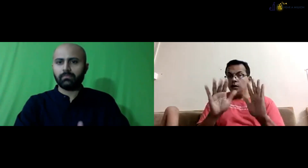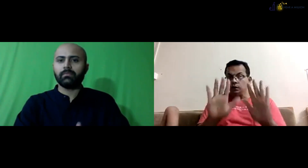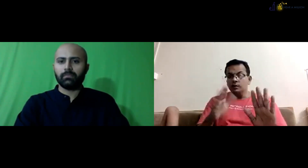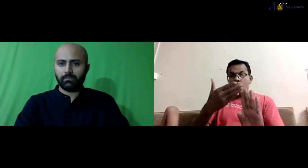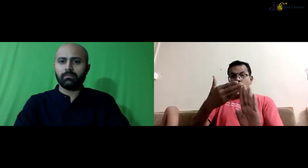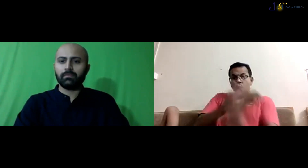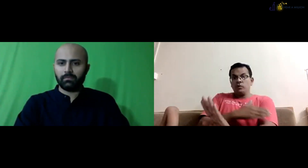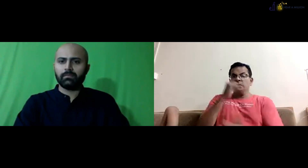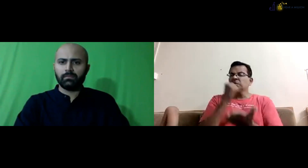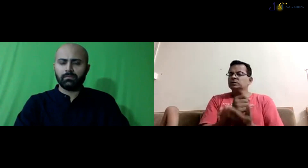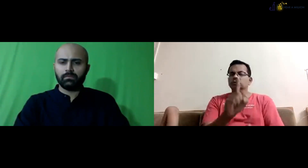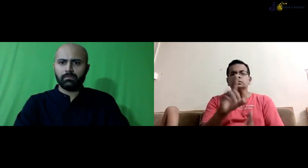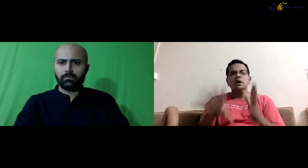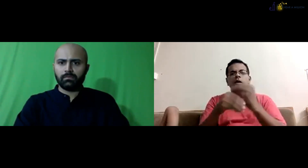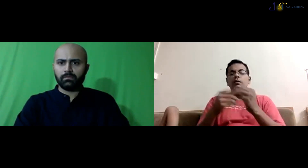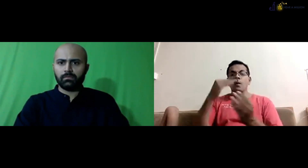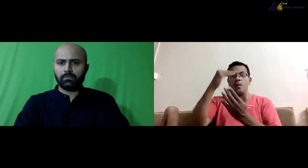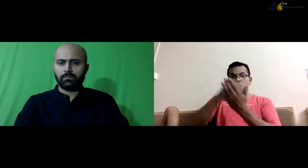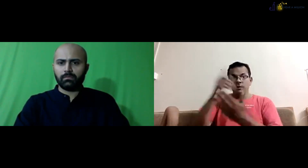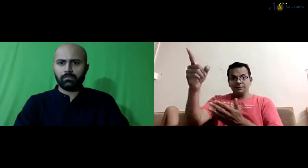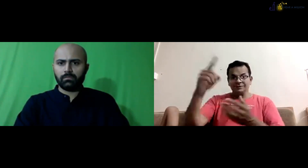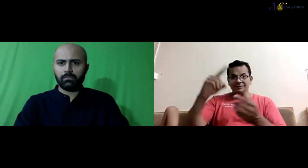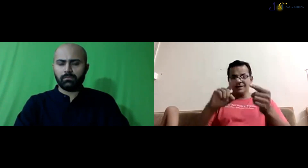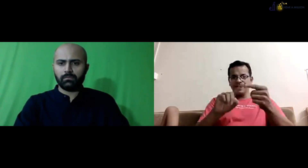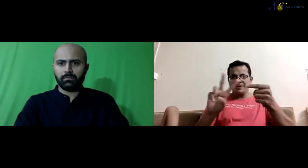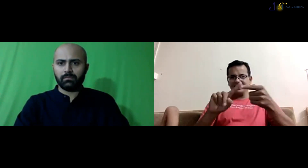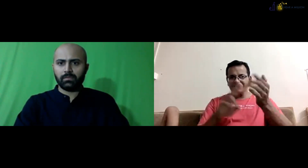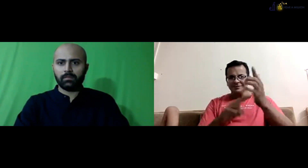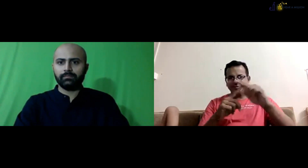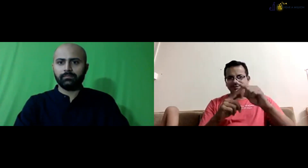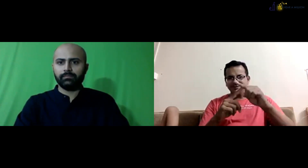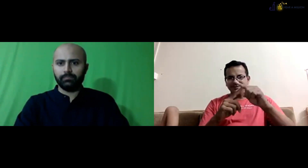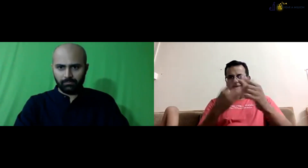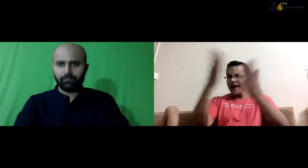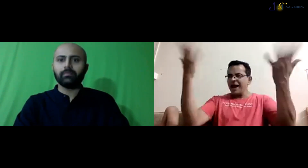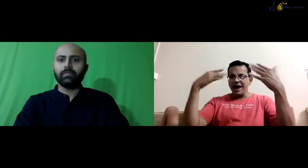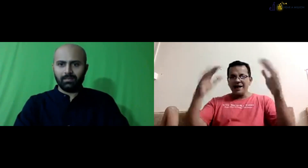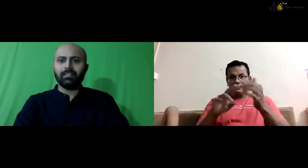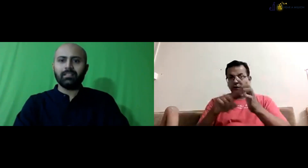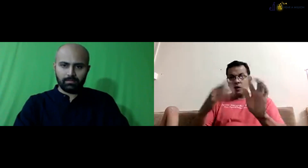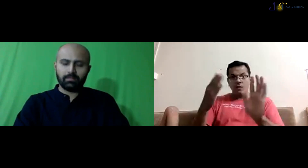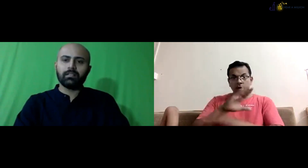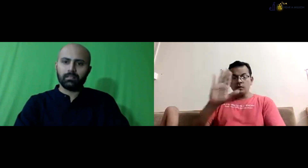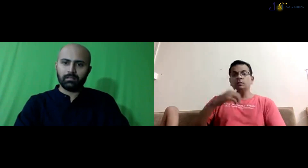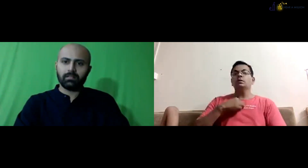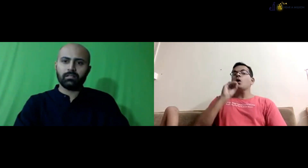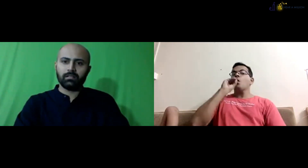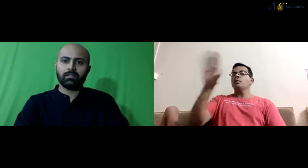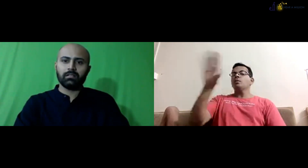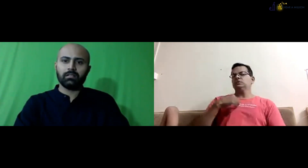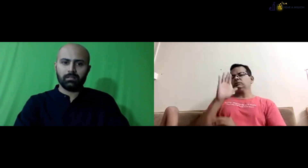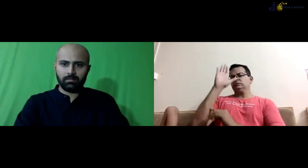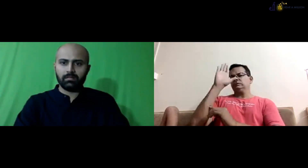point, if you will discuss about the points, then definitely we can, and we can add these things with us. As you know, okay,